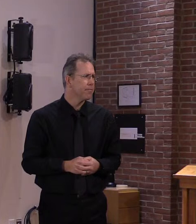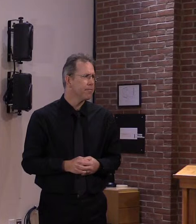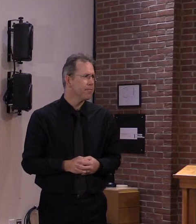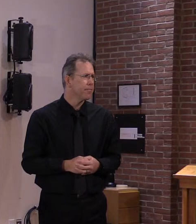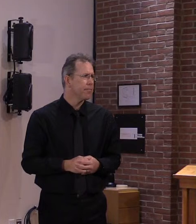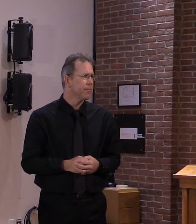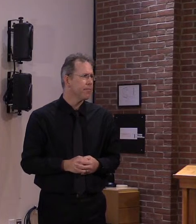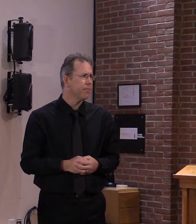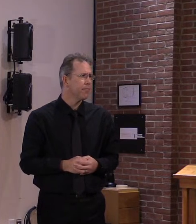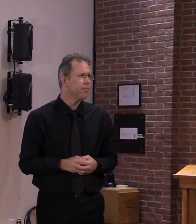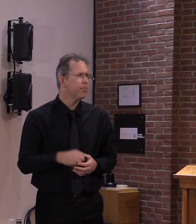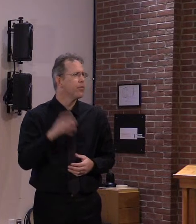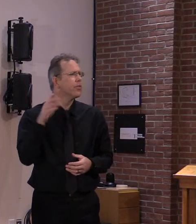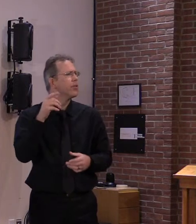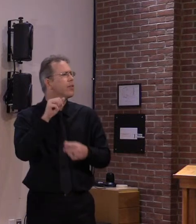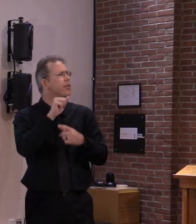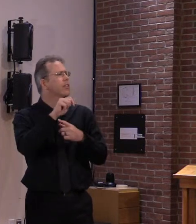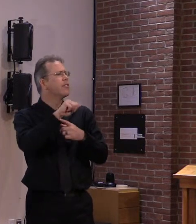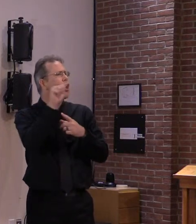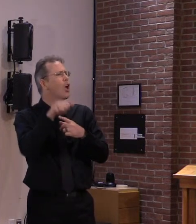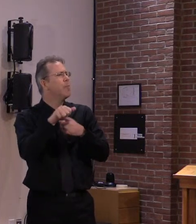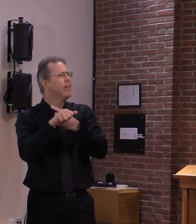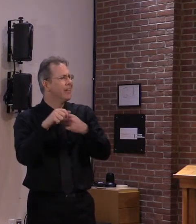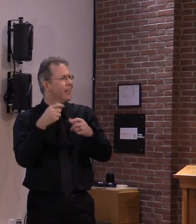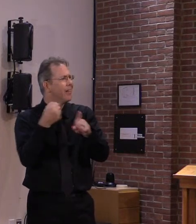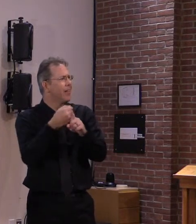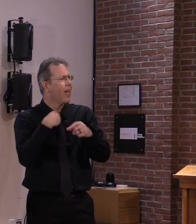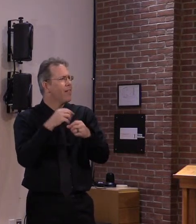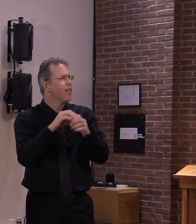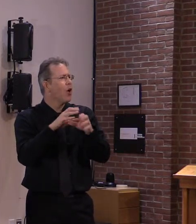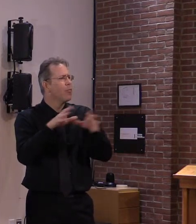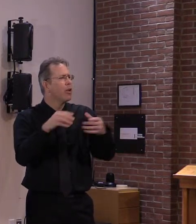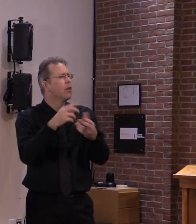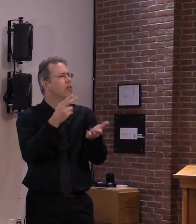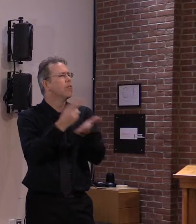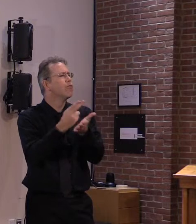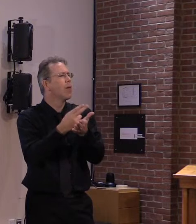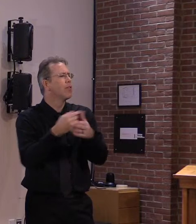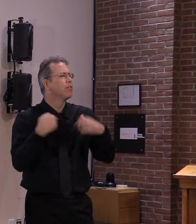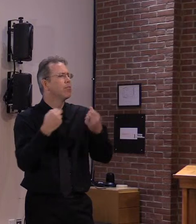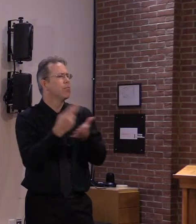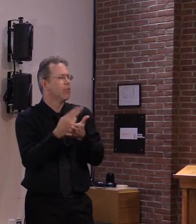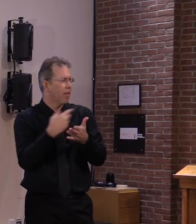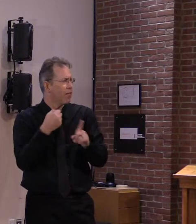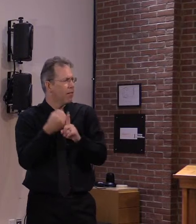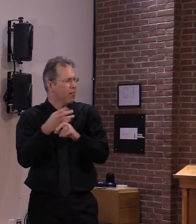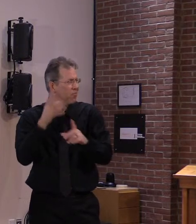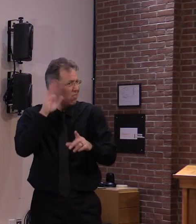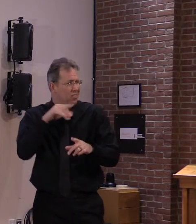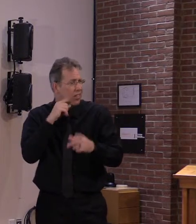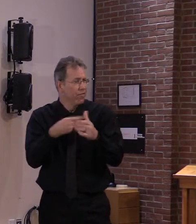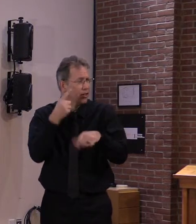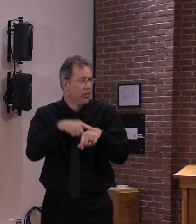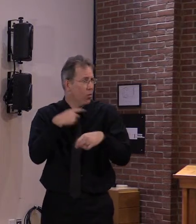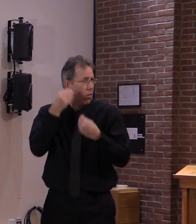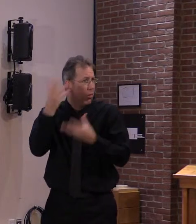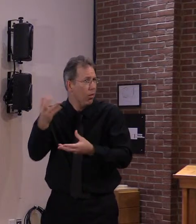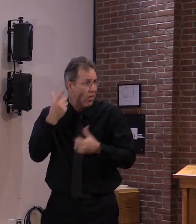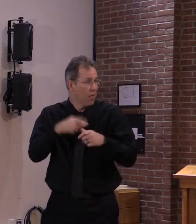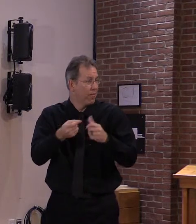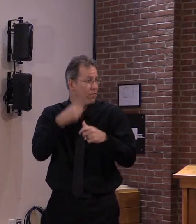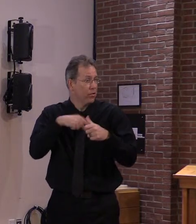Okay, thank you. And second question is probably for Commissioner French. The Brigham decision by the Supreme Court